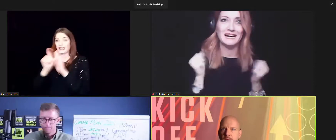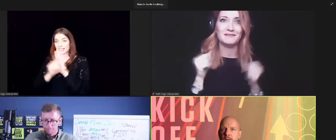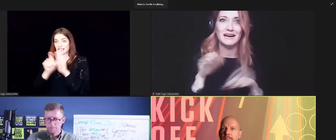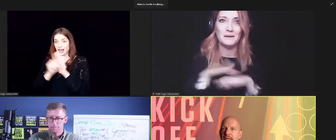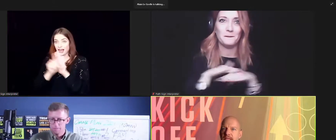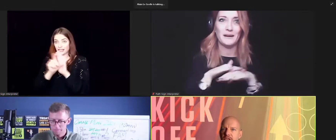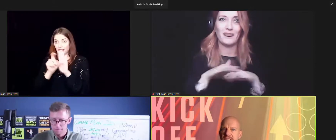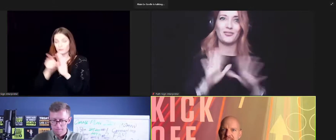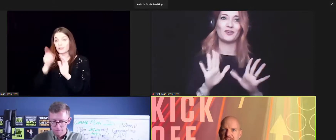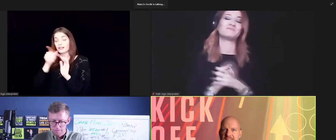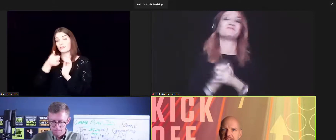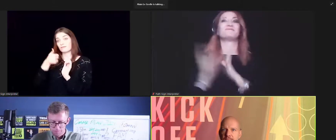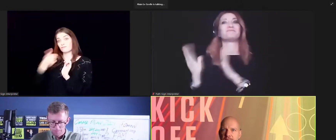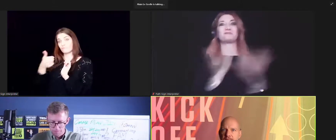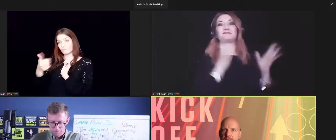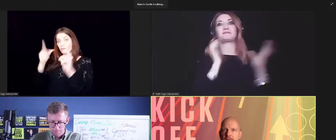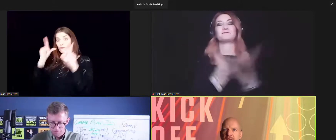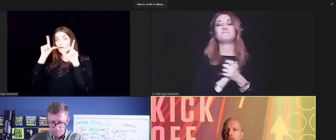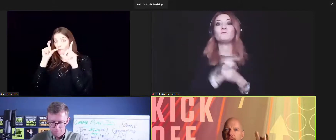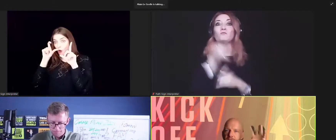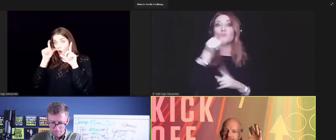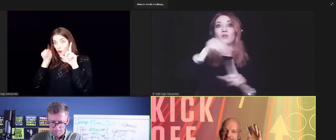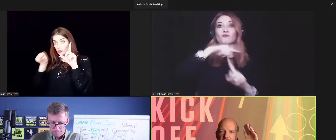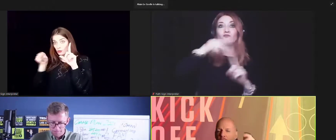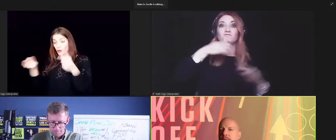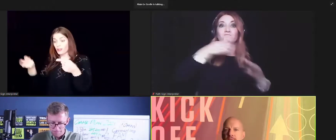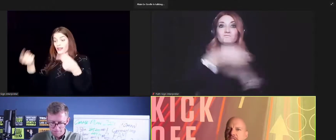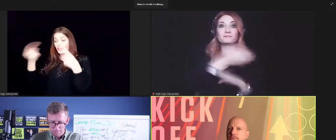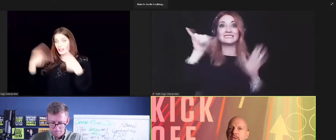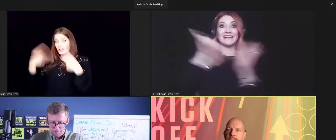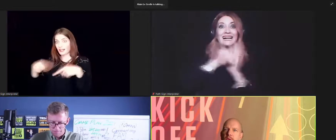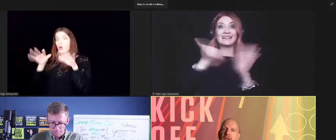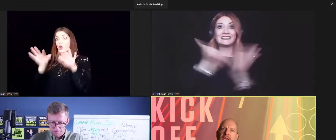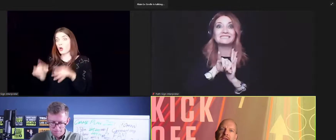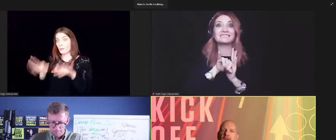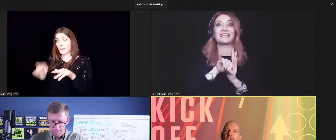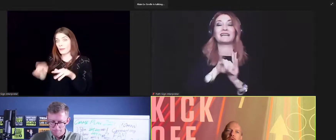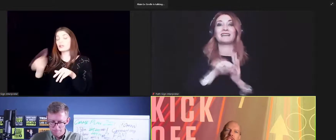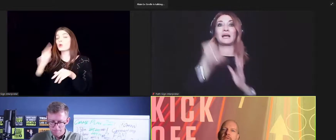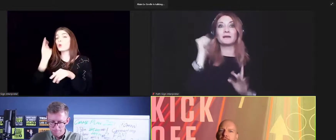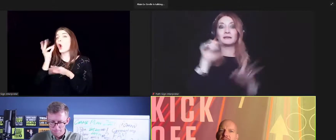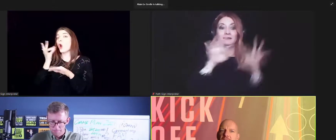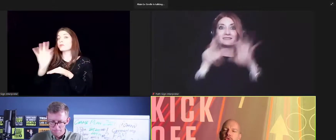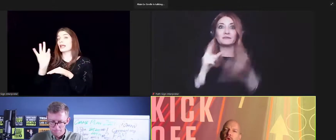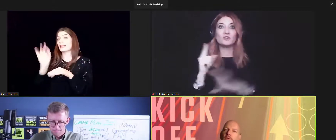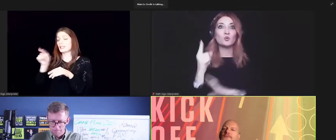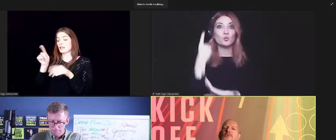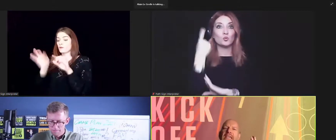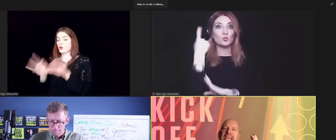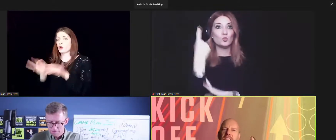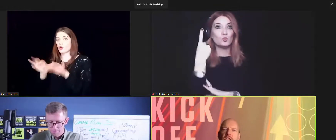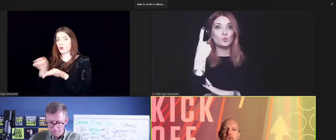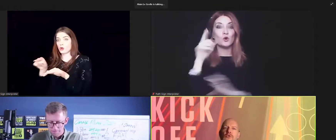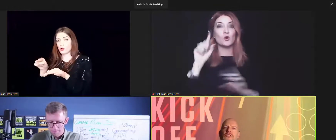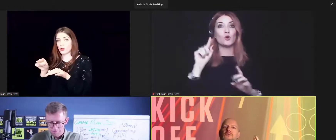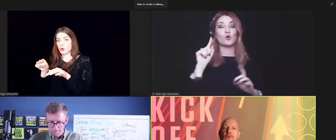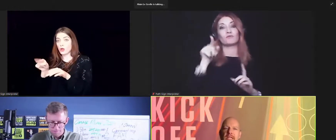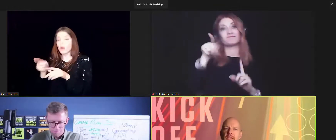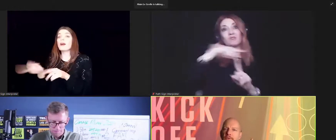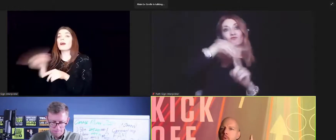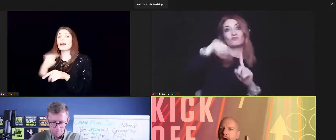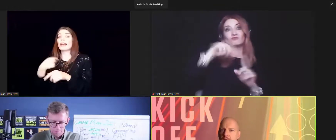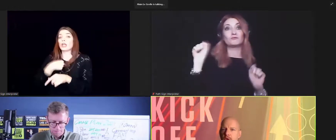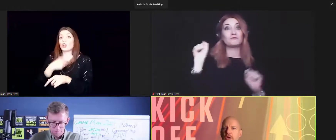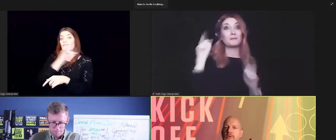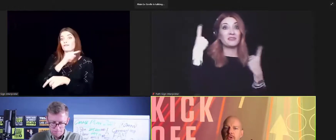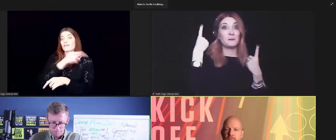2021, because this is a statement. We're going to take a couple of these people and we're going to invite you to a very exclusive training